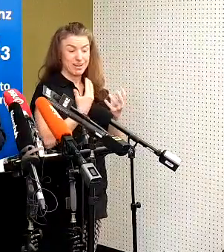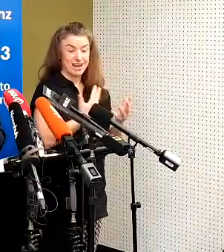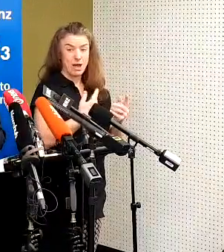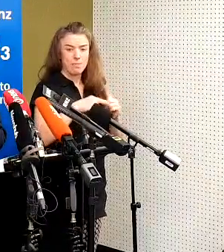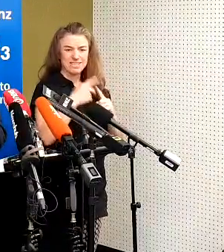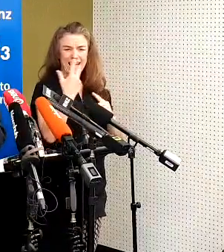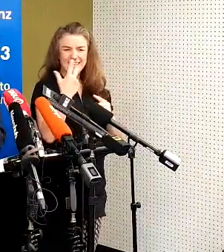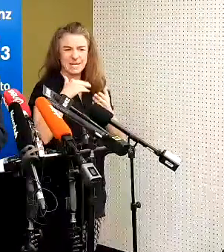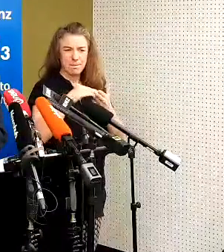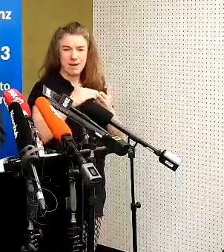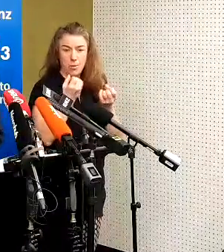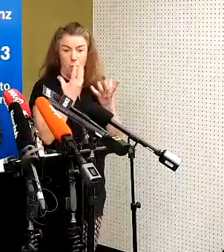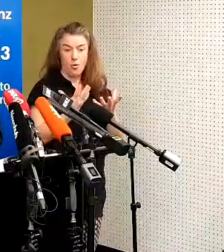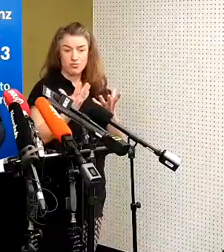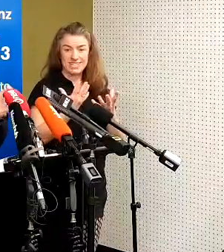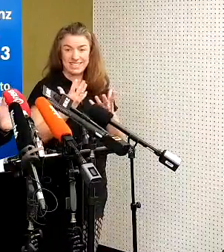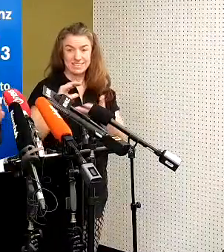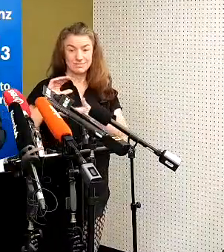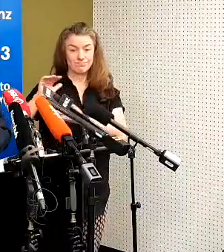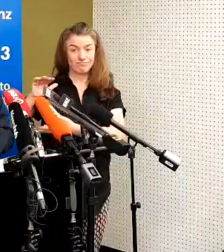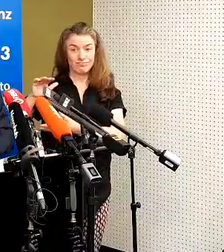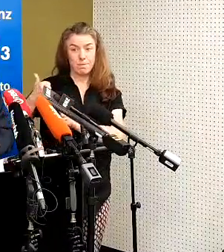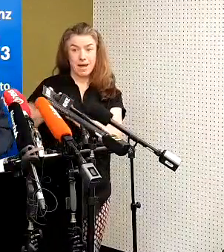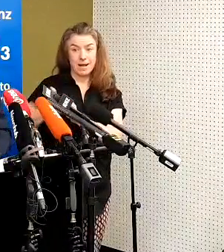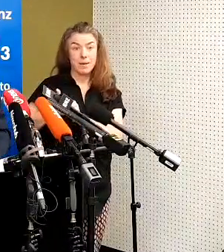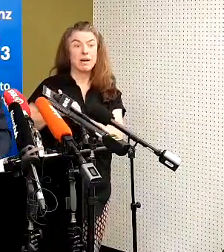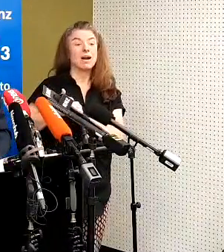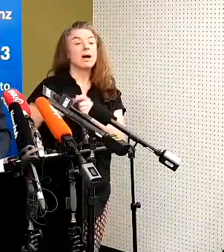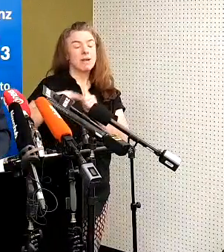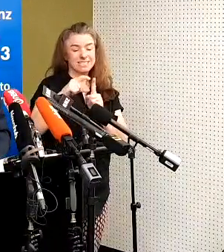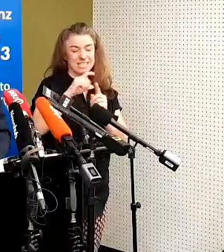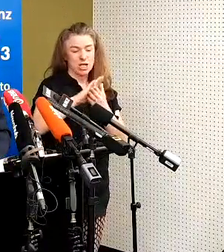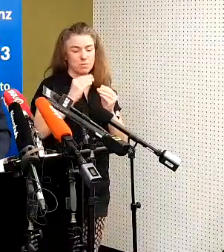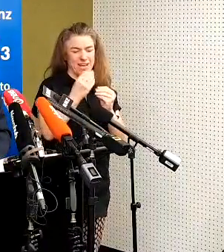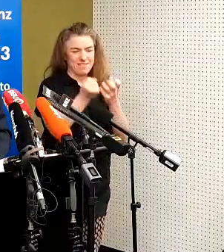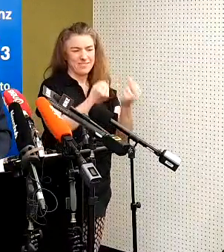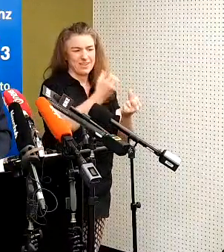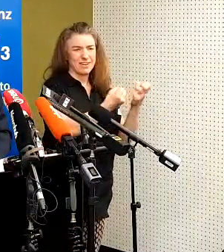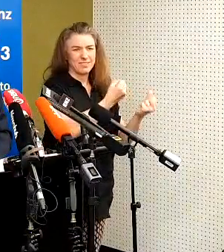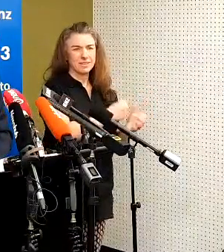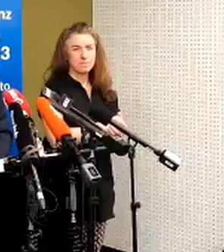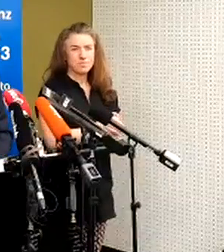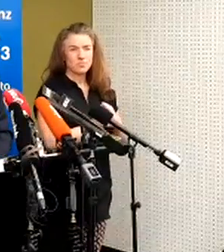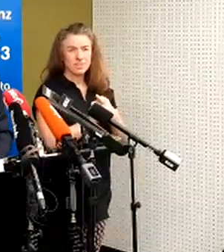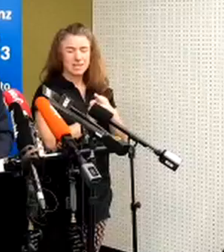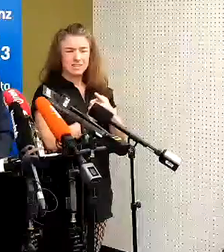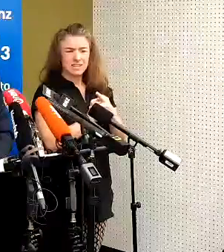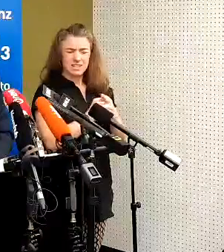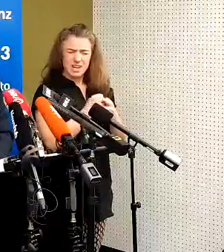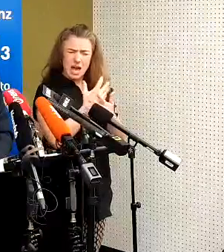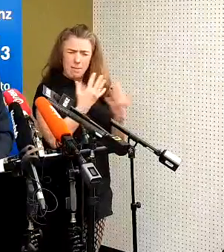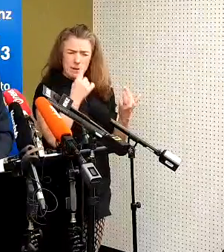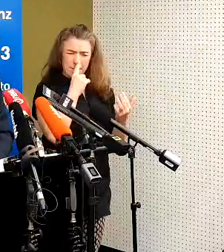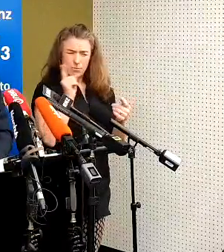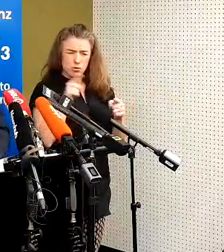million already in a reserve stock. That's on top of what DHBs may have had already. The total number of people you're trying to contact, just going back to this, are we talking the hundreds